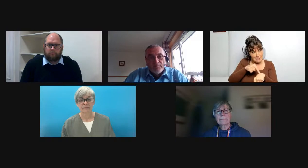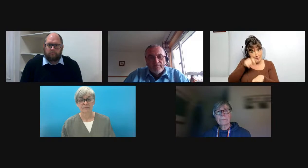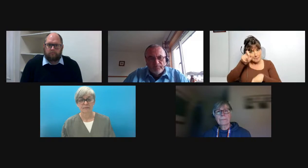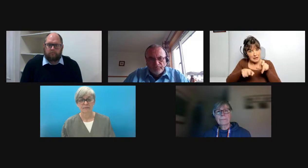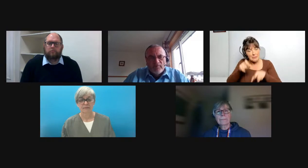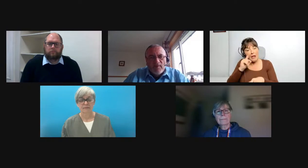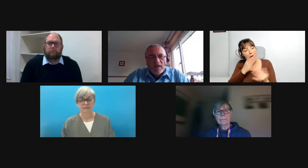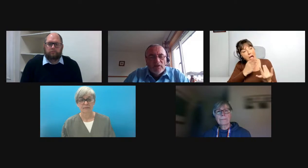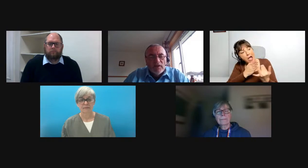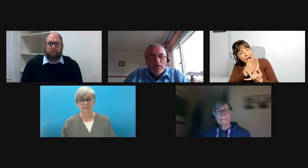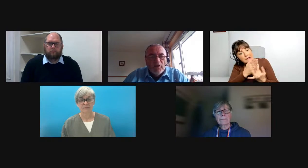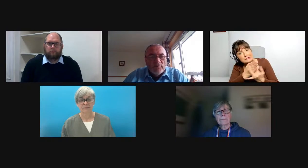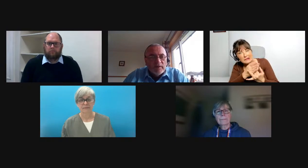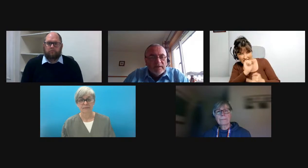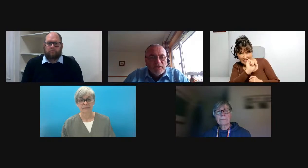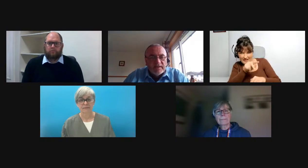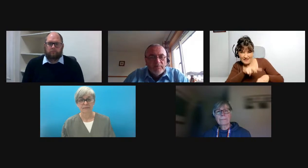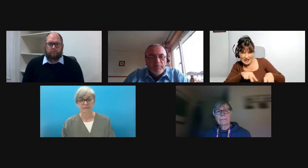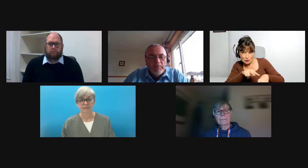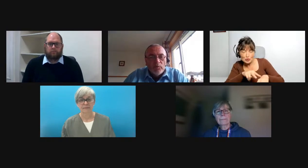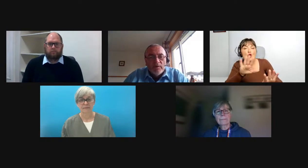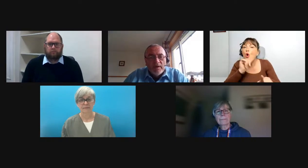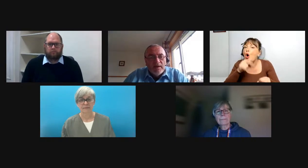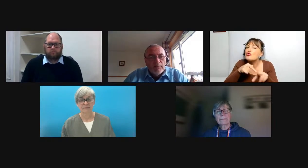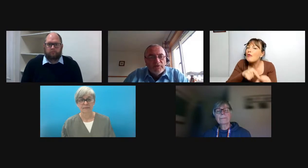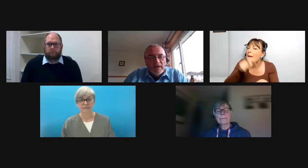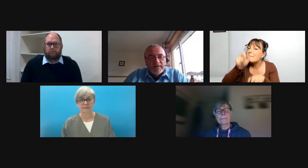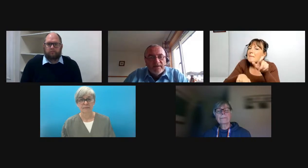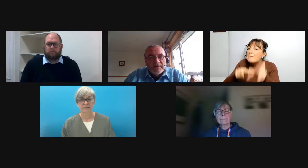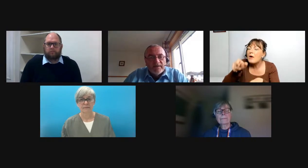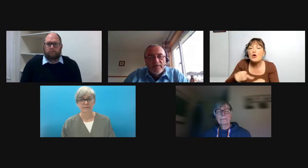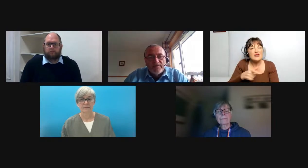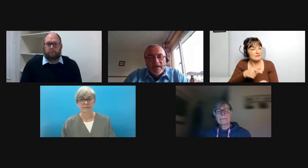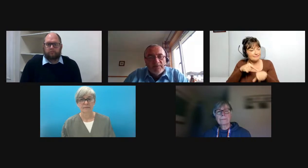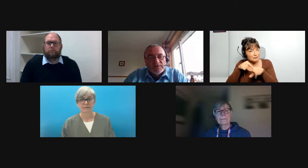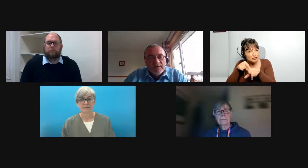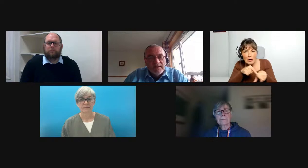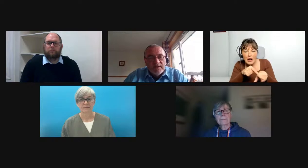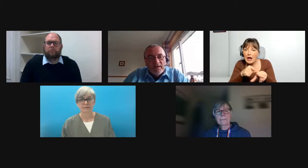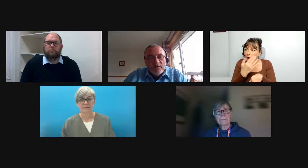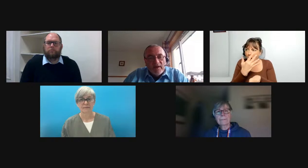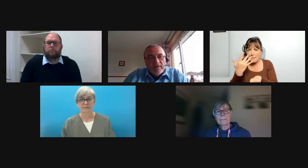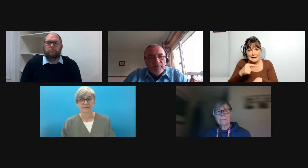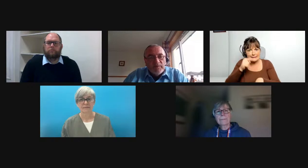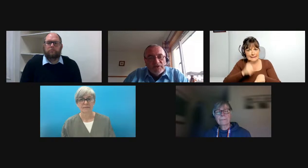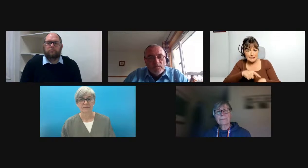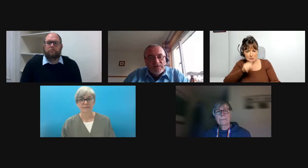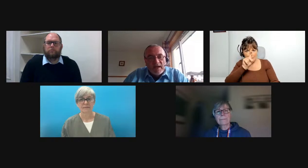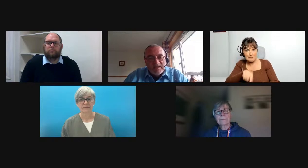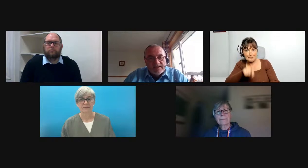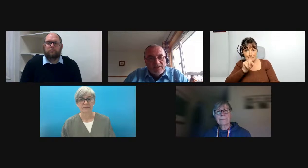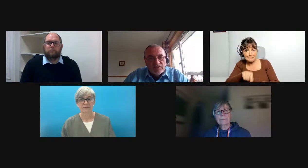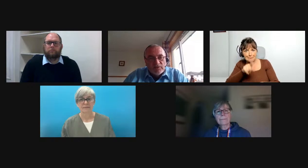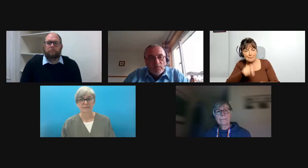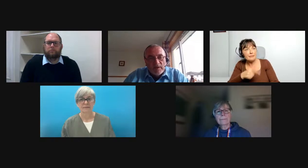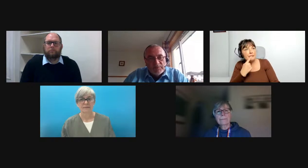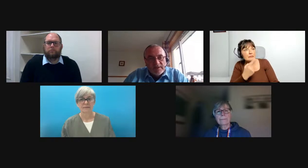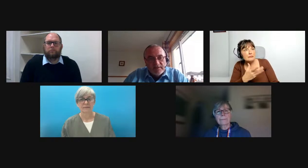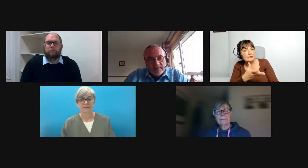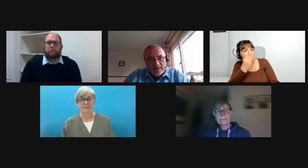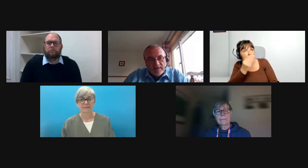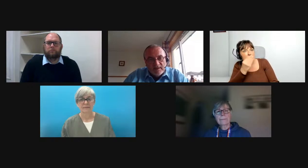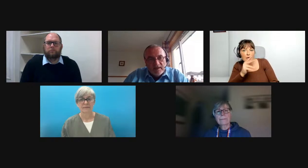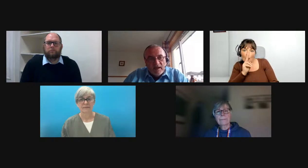So not tracking people, but tracking the number of times that the information was accessed on our